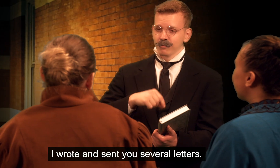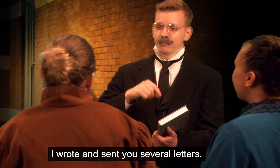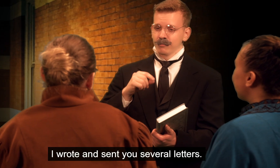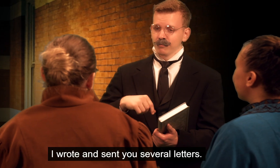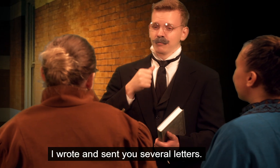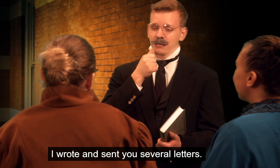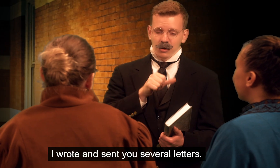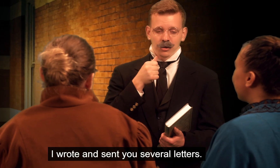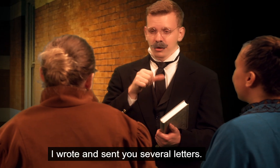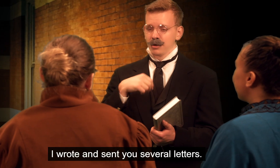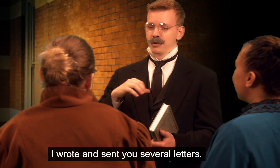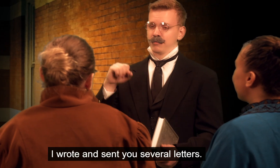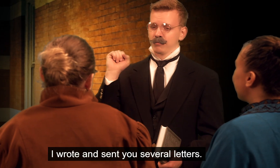I wrote and sent you several letters.